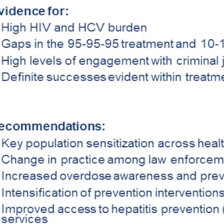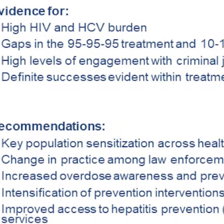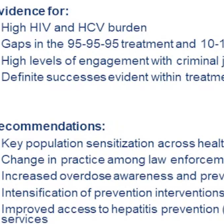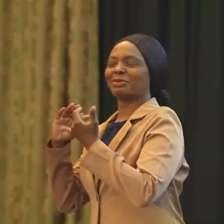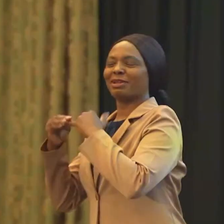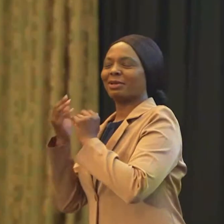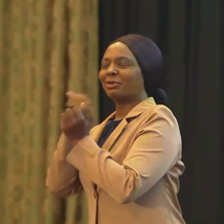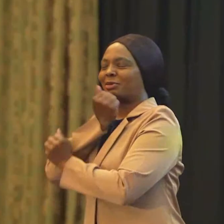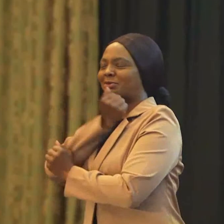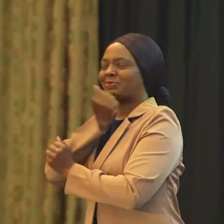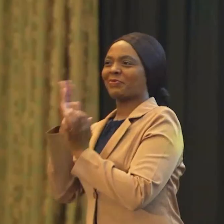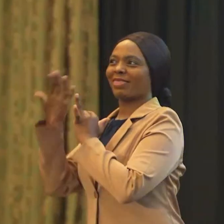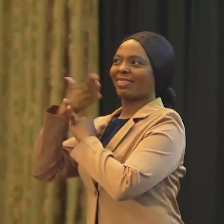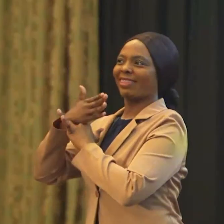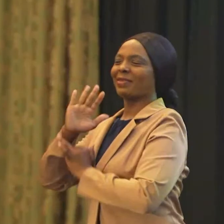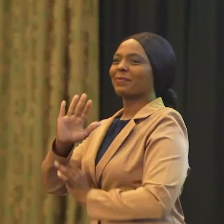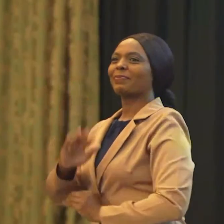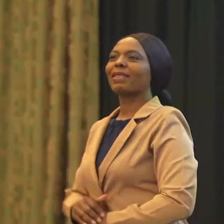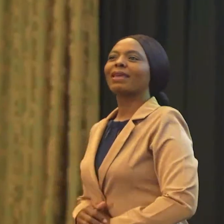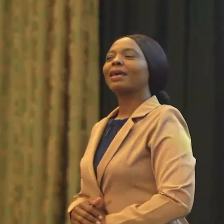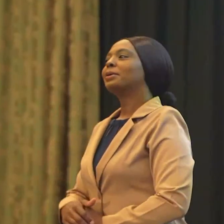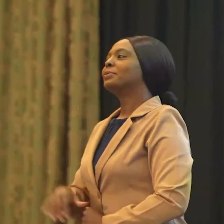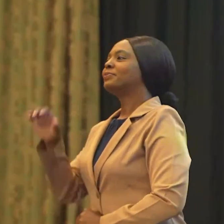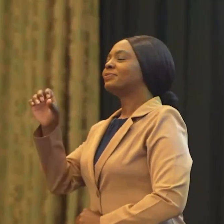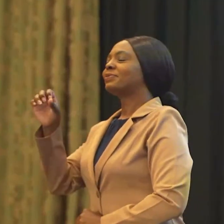Sorry. Changes in